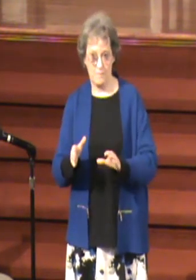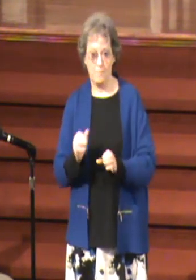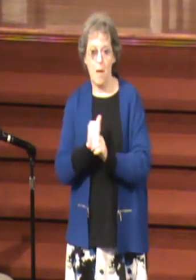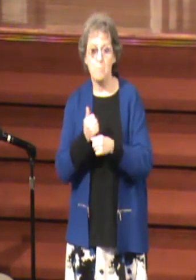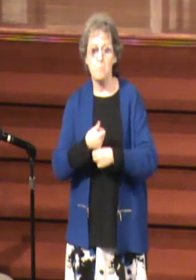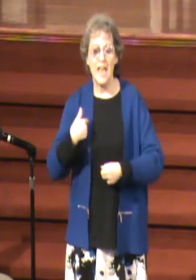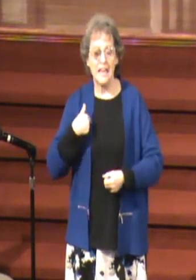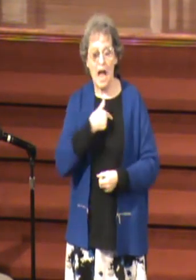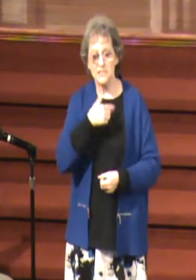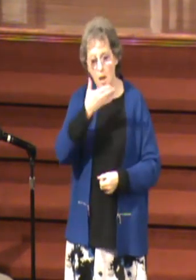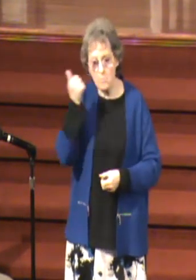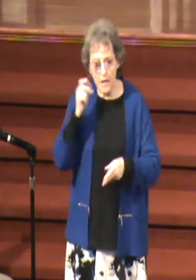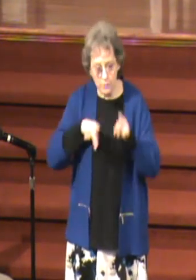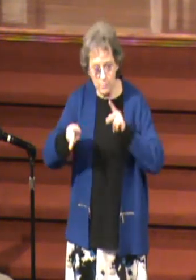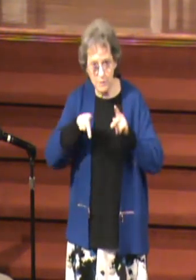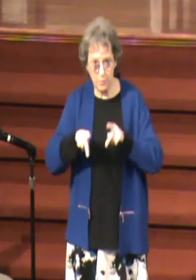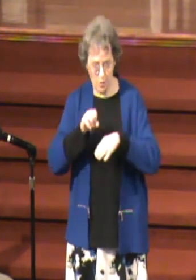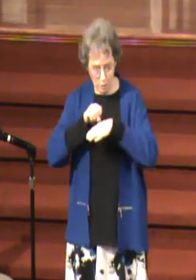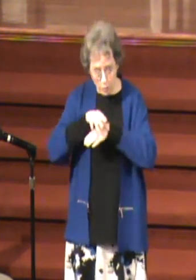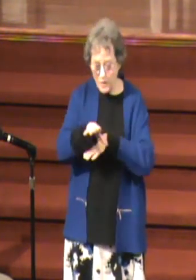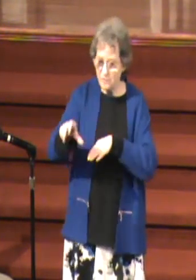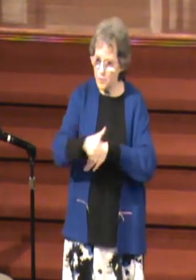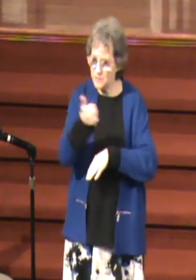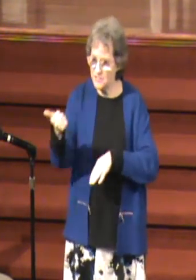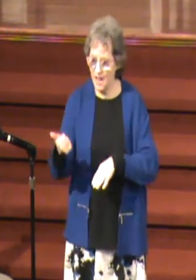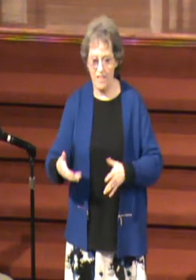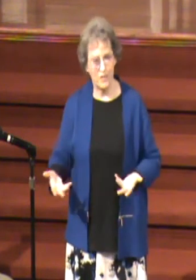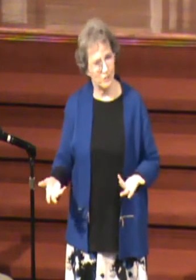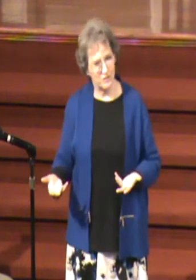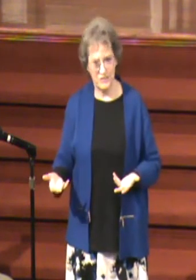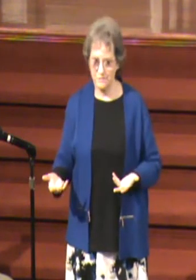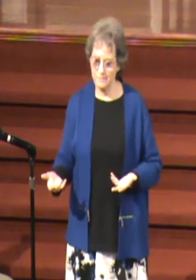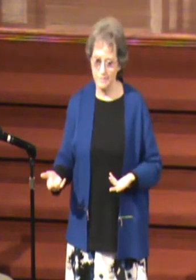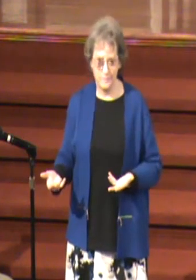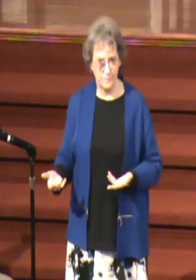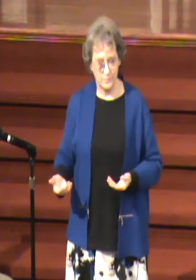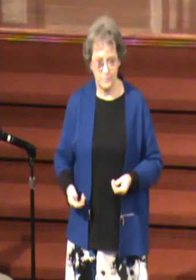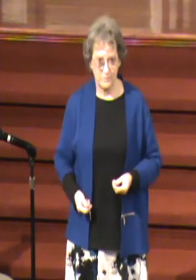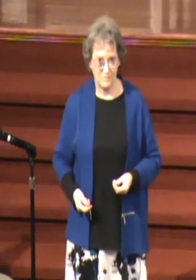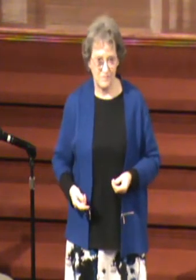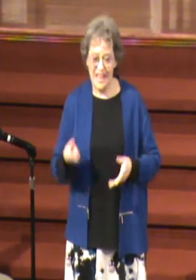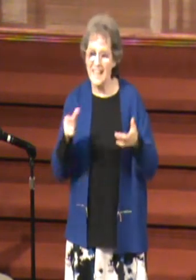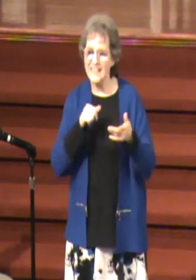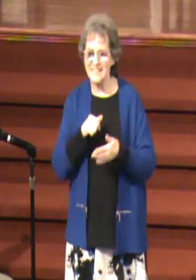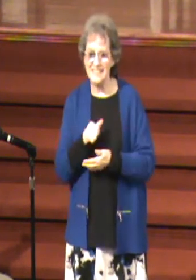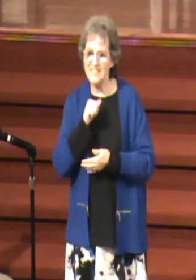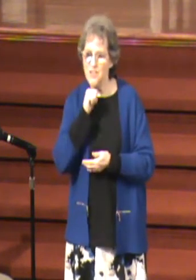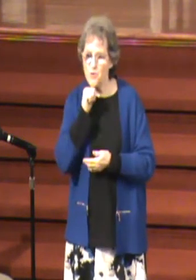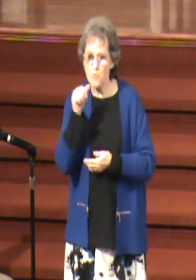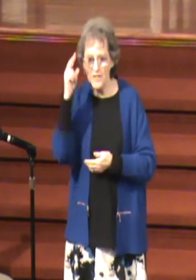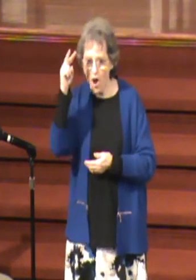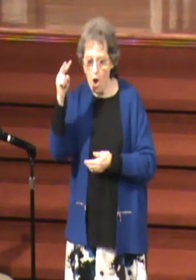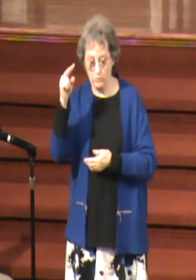others. Let us not take this moment where we reflect on Antionette's life and